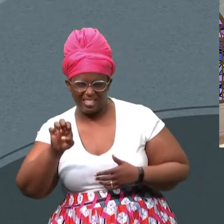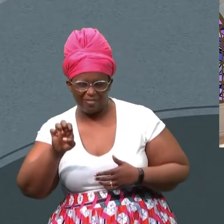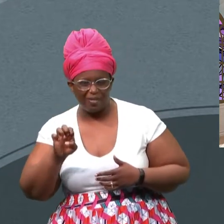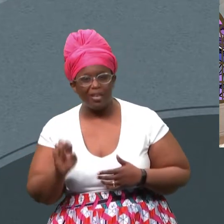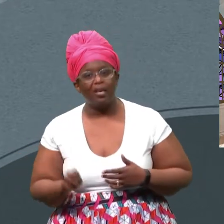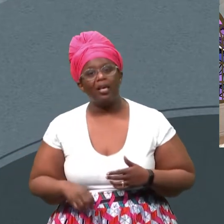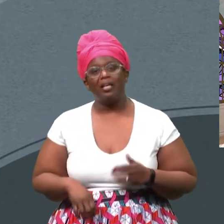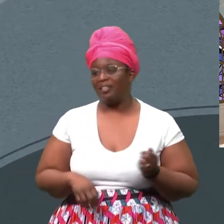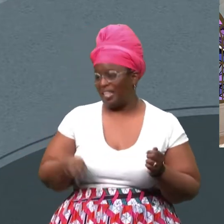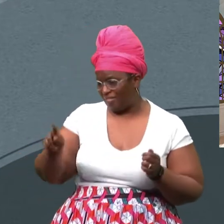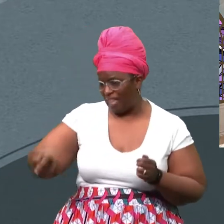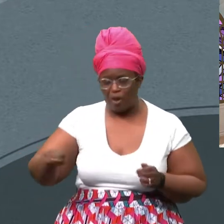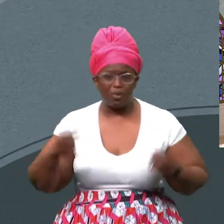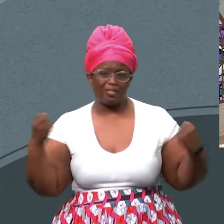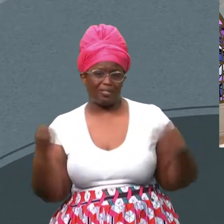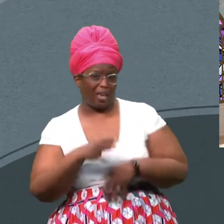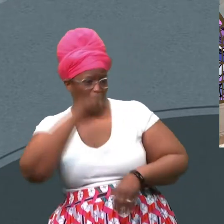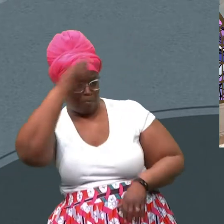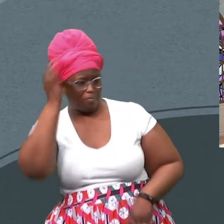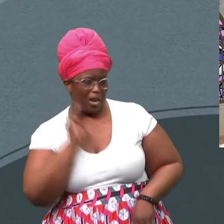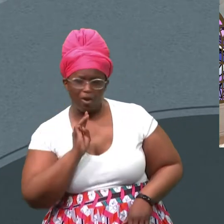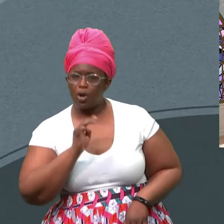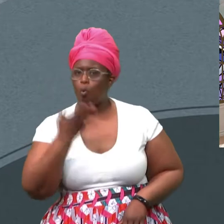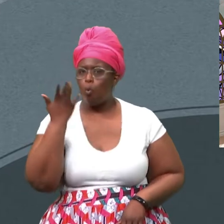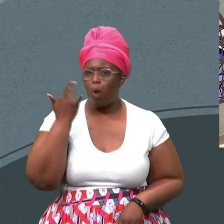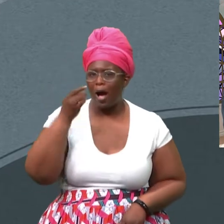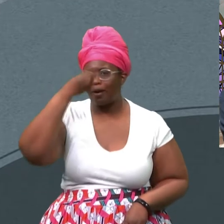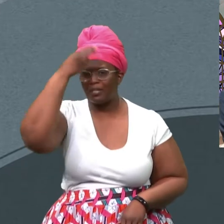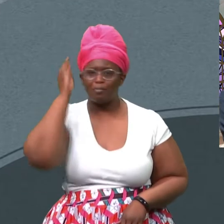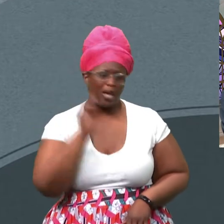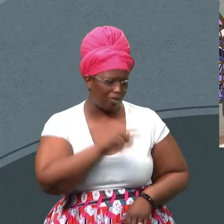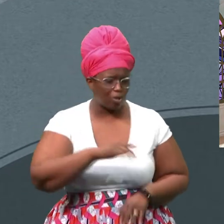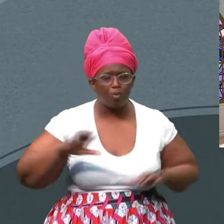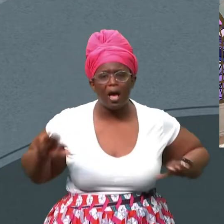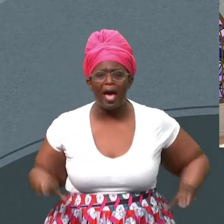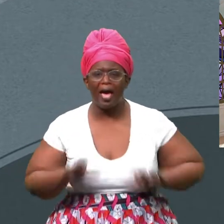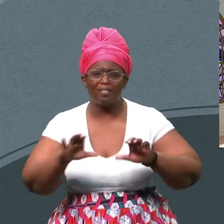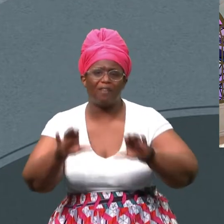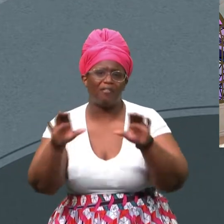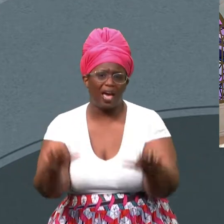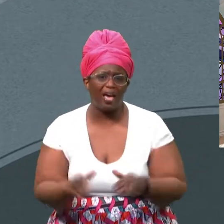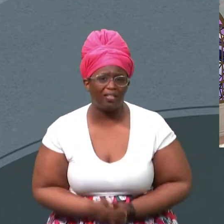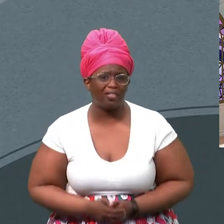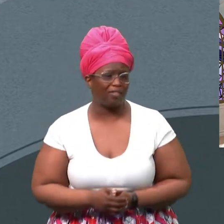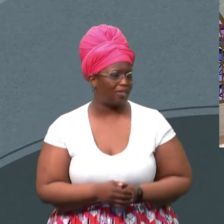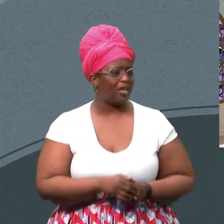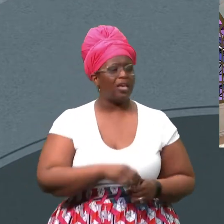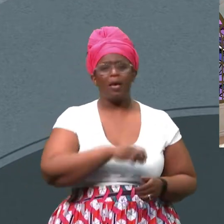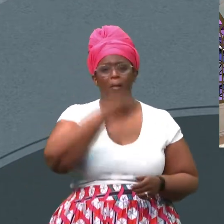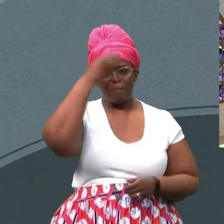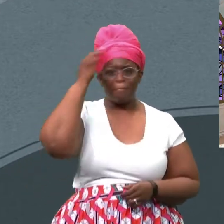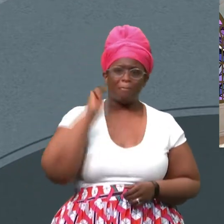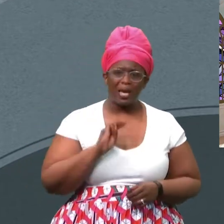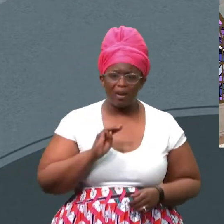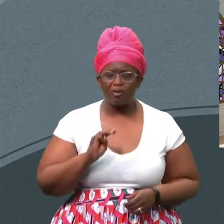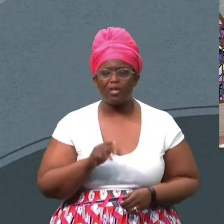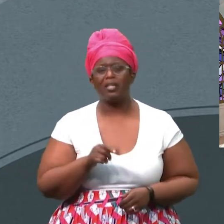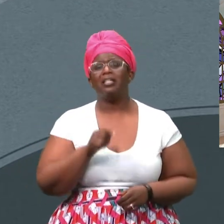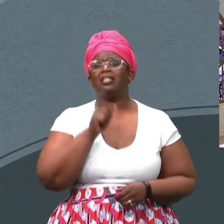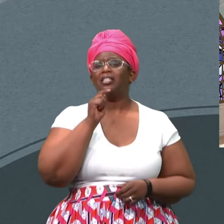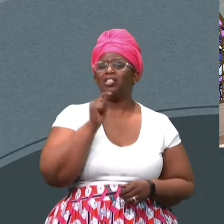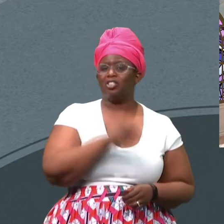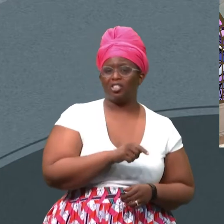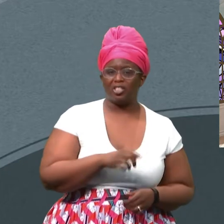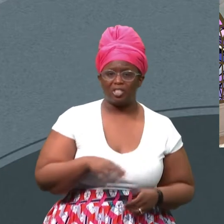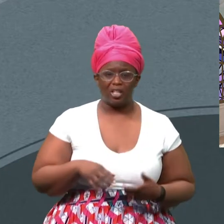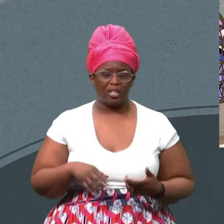active. Dangerously active. Instead of minding her own business, she was minding the business of Herod. You start looking over and over again